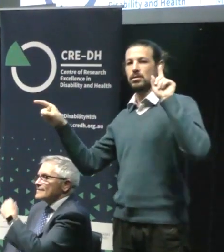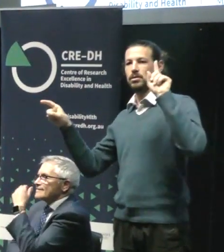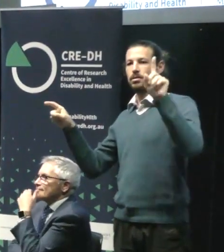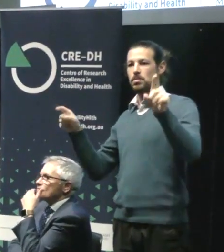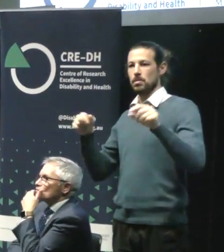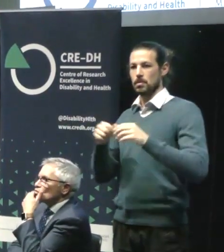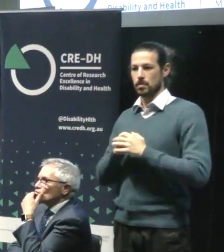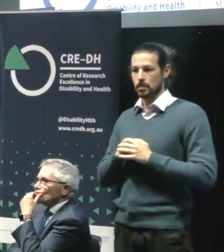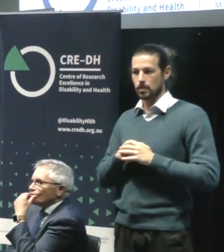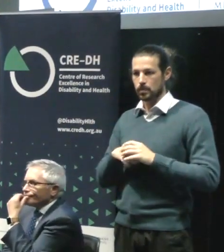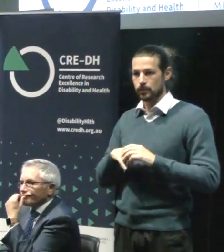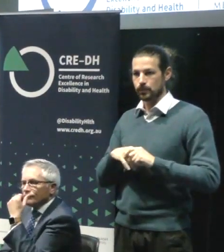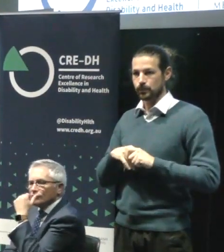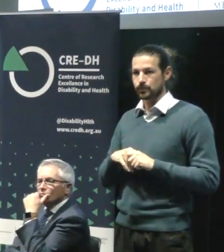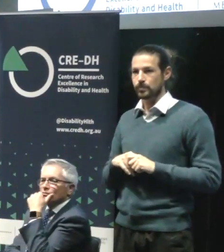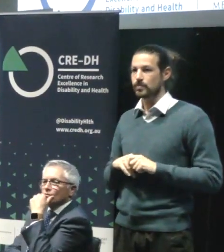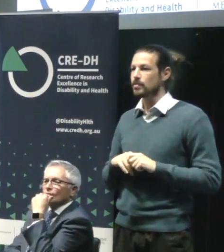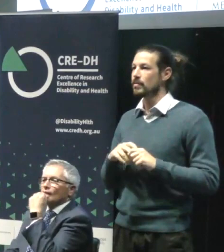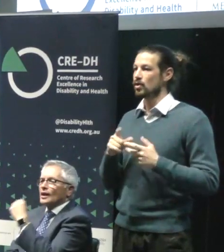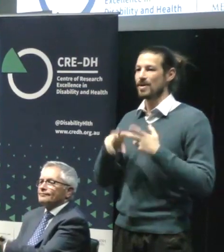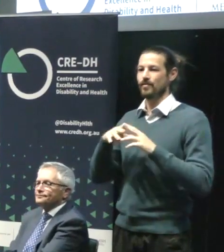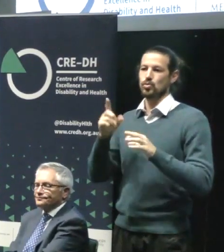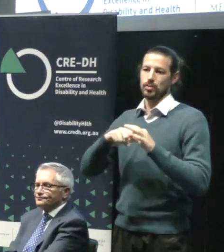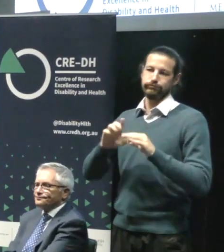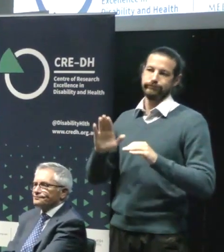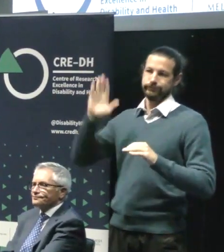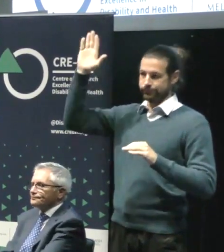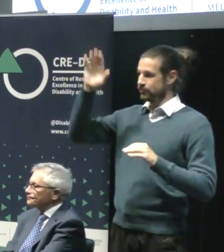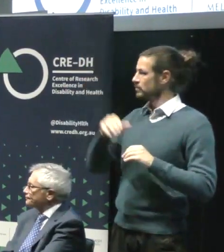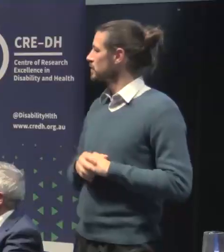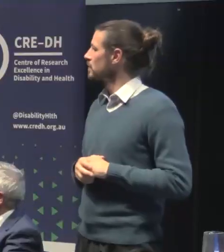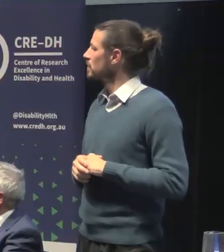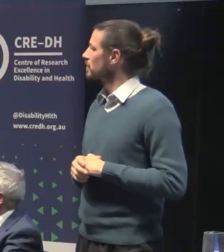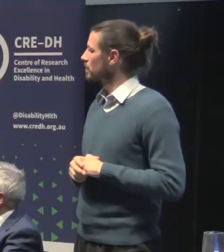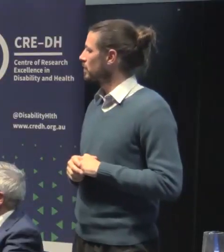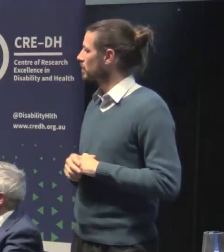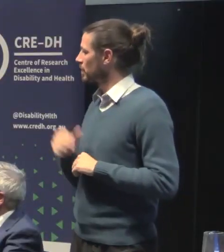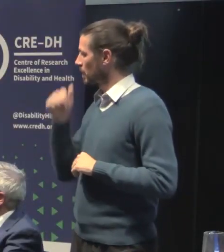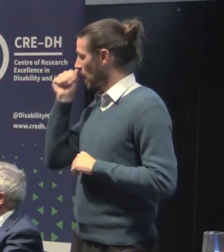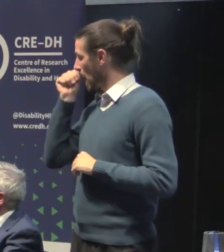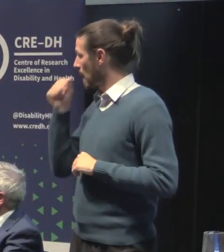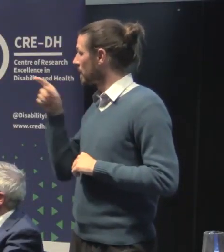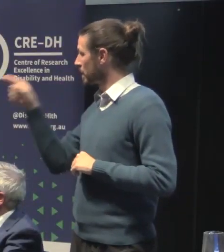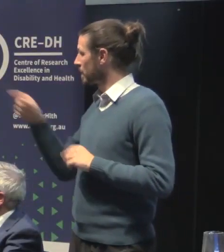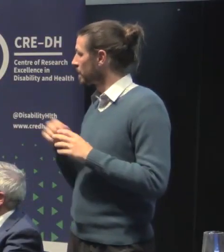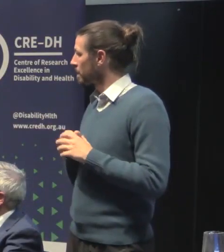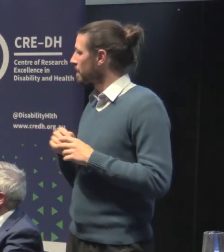So if you just put your hand up, there's one just here, Tessa. If you want to stand up